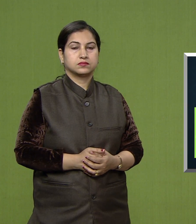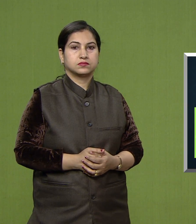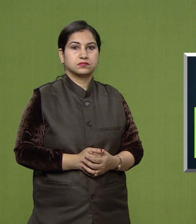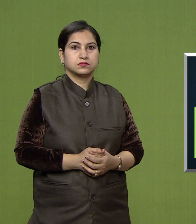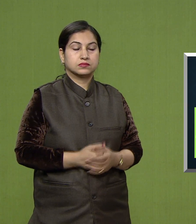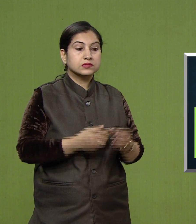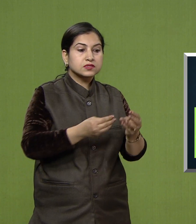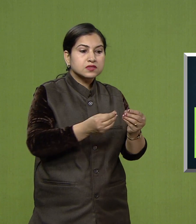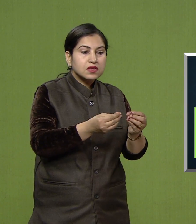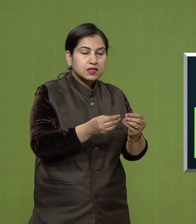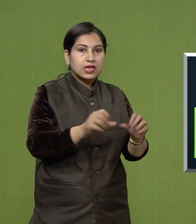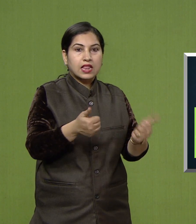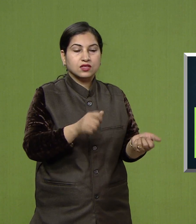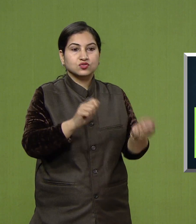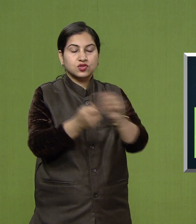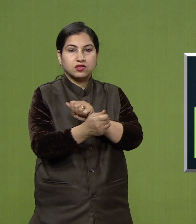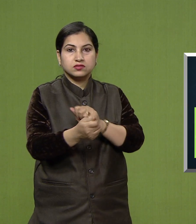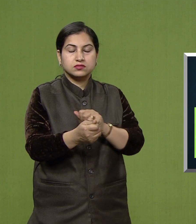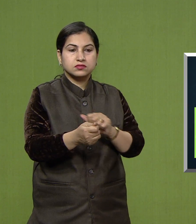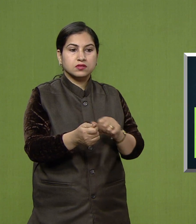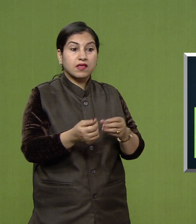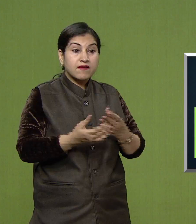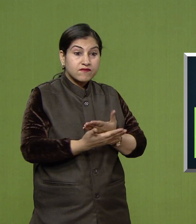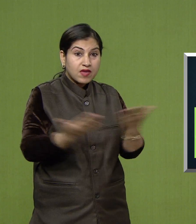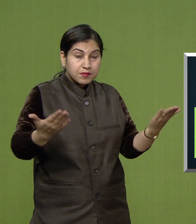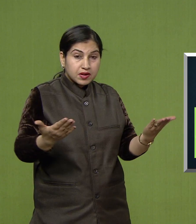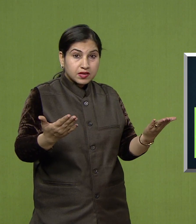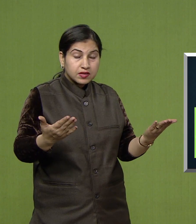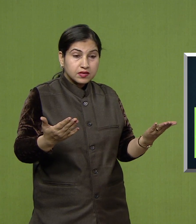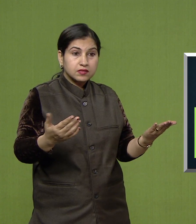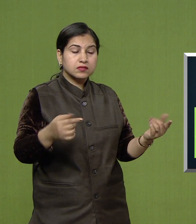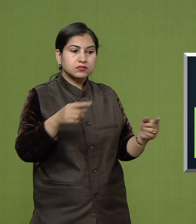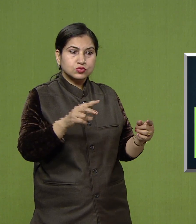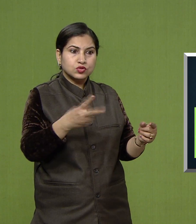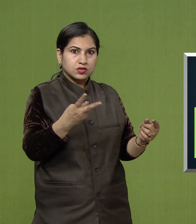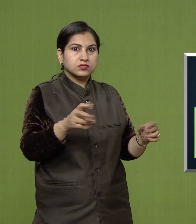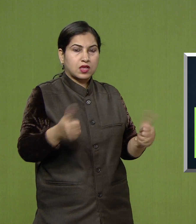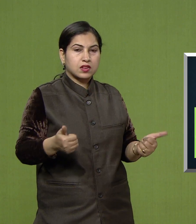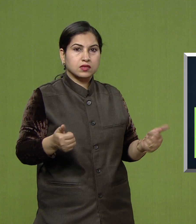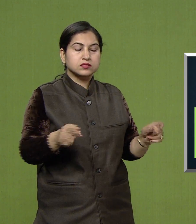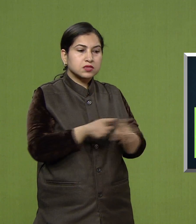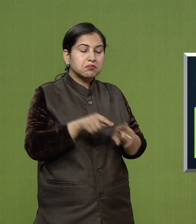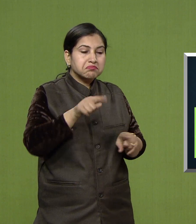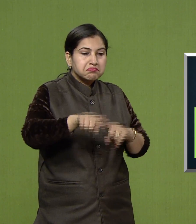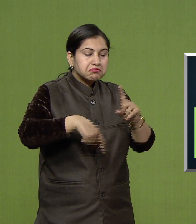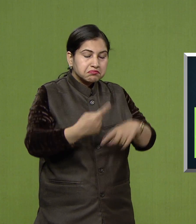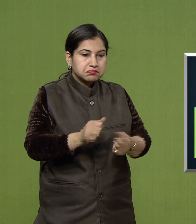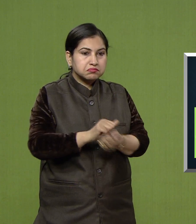Stains can also change the feel of the fabric and can thus be recognized on the basis. Have you